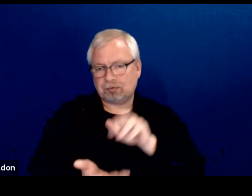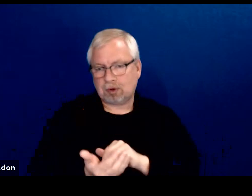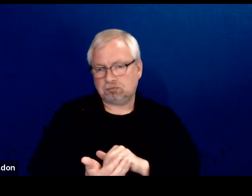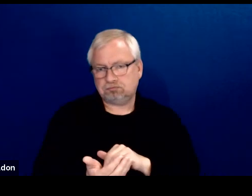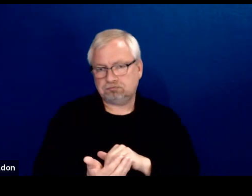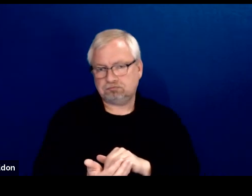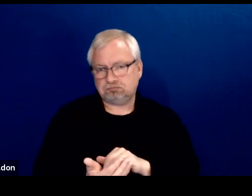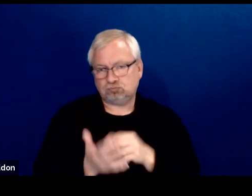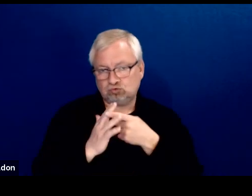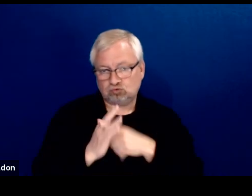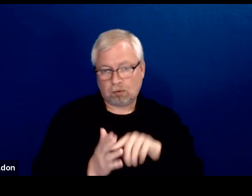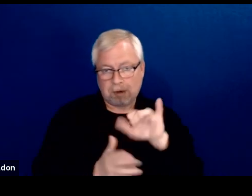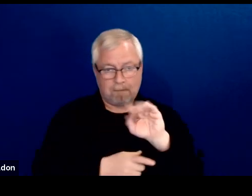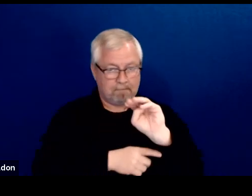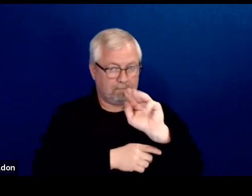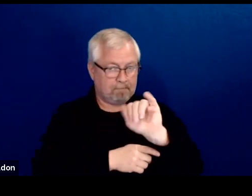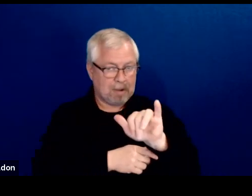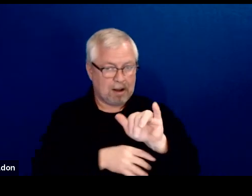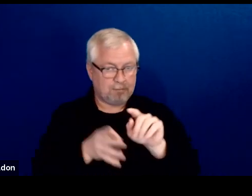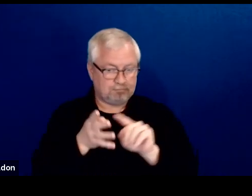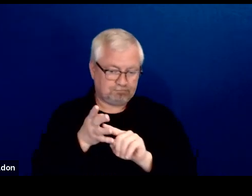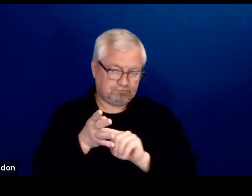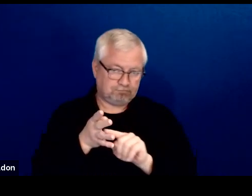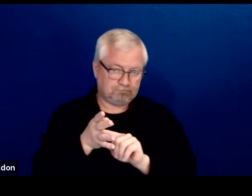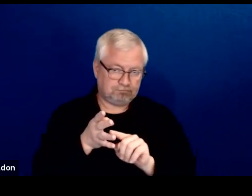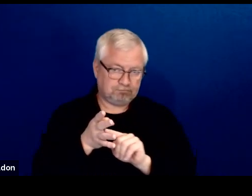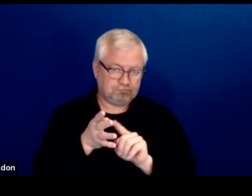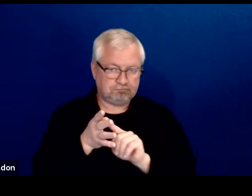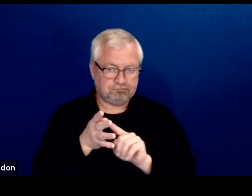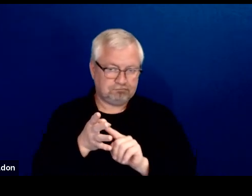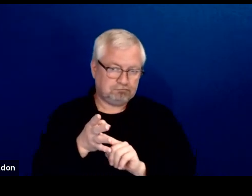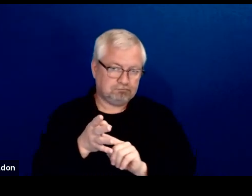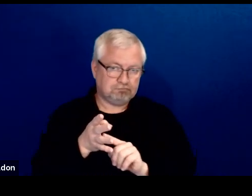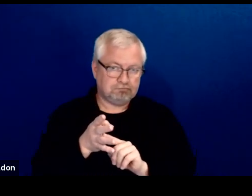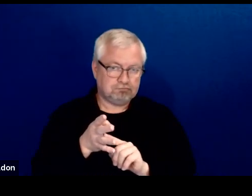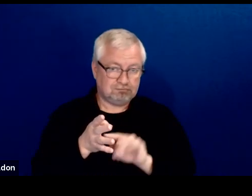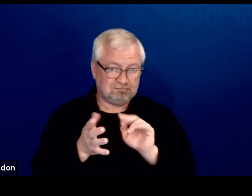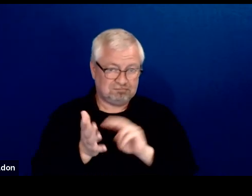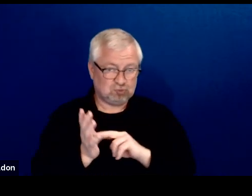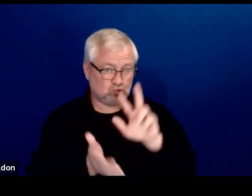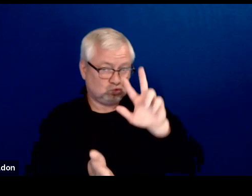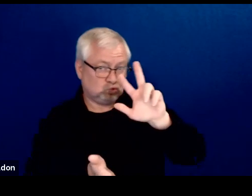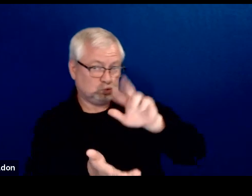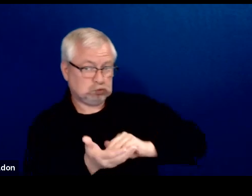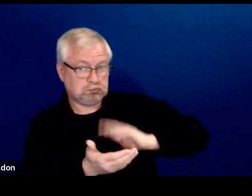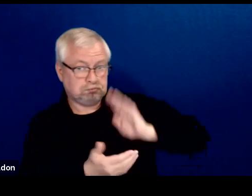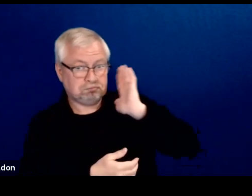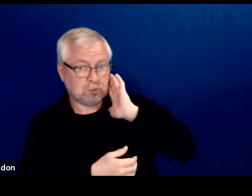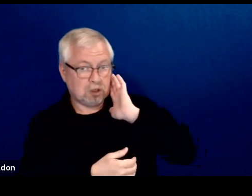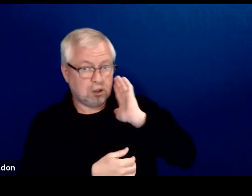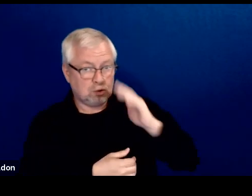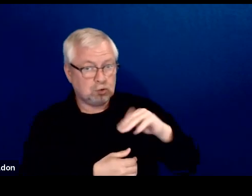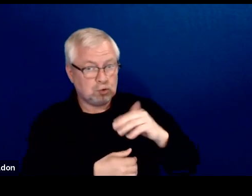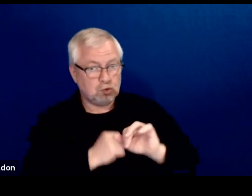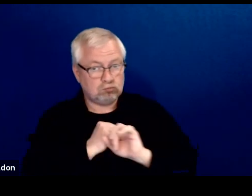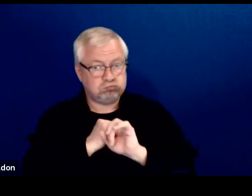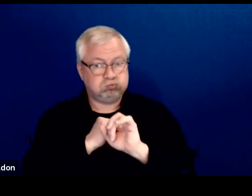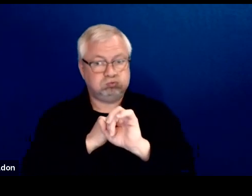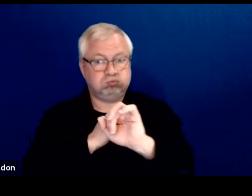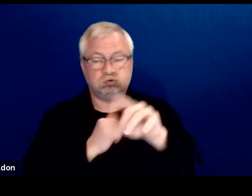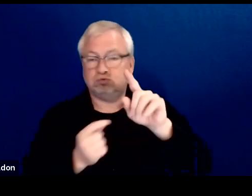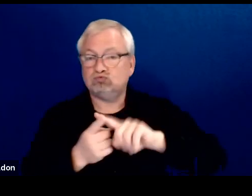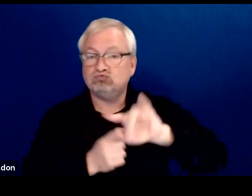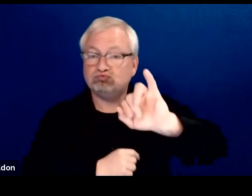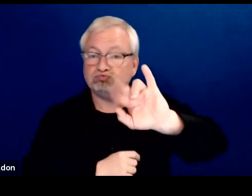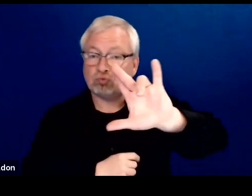May. And that could be 3,000 beds as far out as July, depending on what we do social distancing wise, and it could go higher.